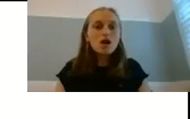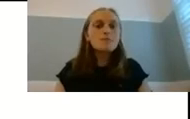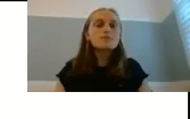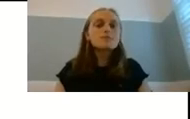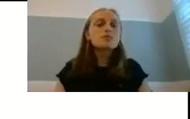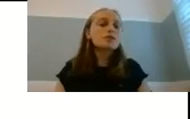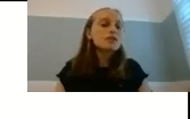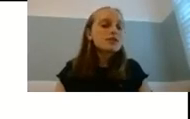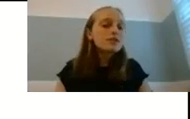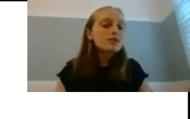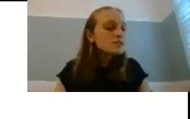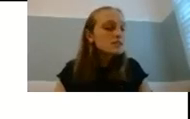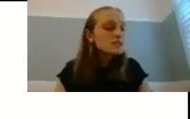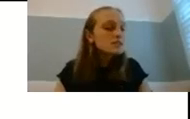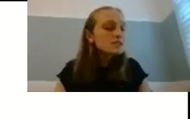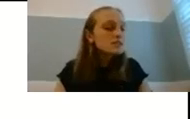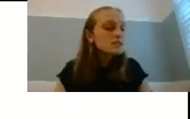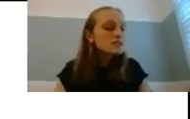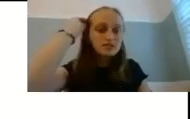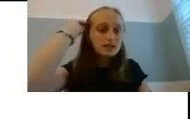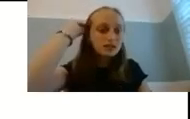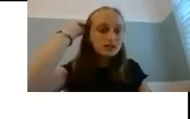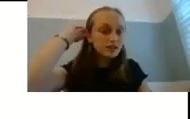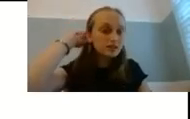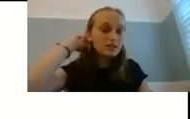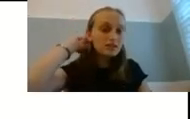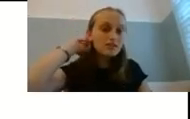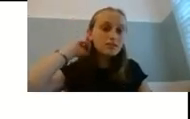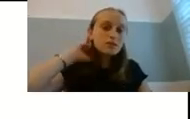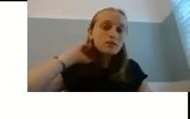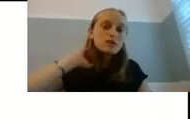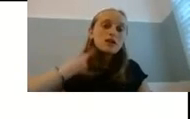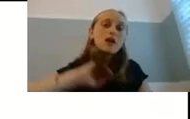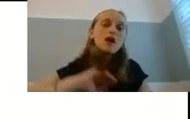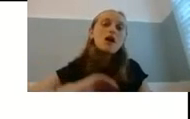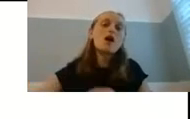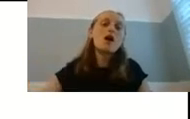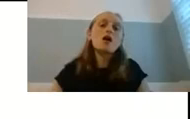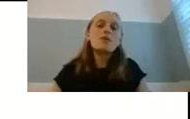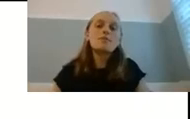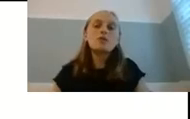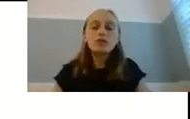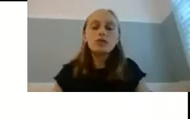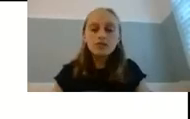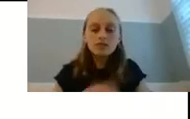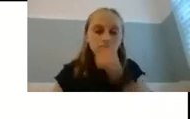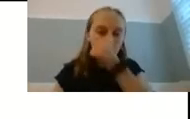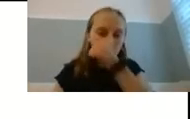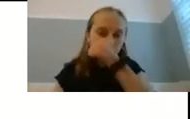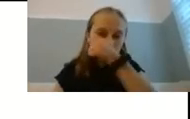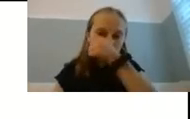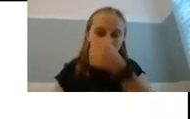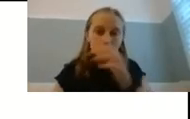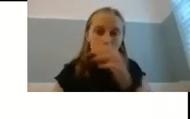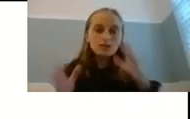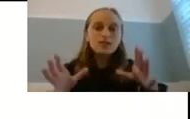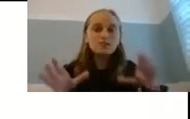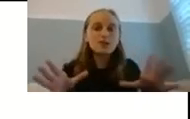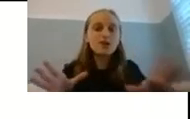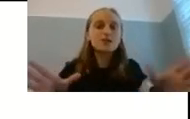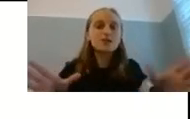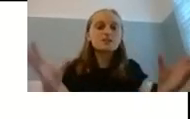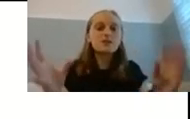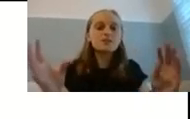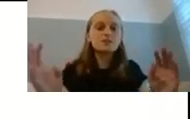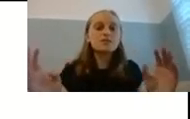um so here you guys see some of the significant events that affected the deaf community um and one thing that you might notice is that there's a lot